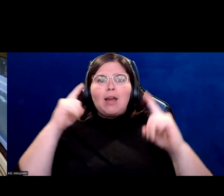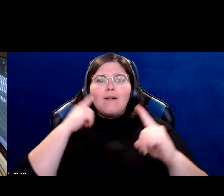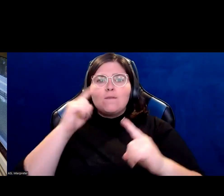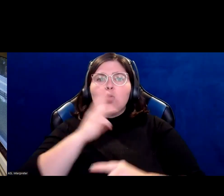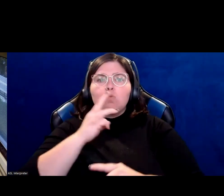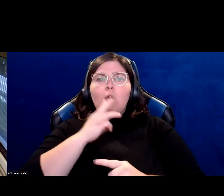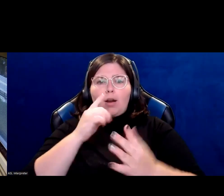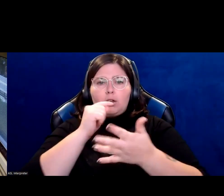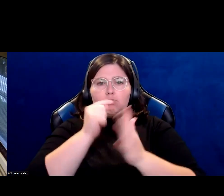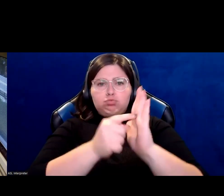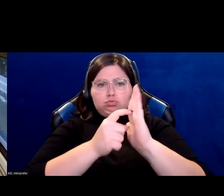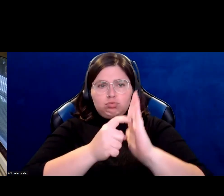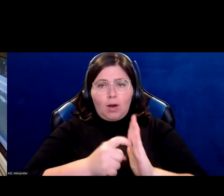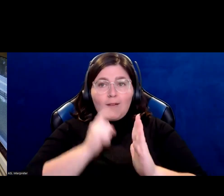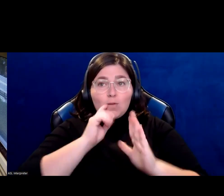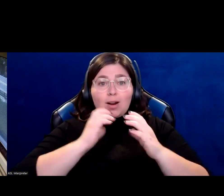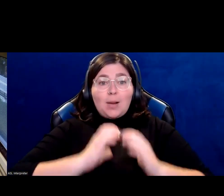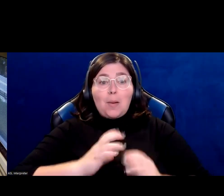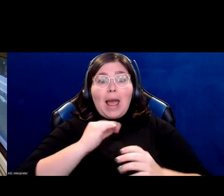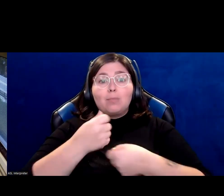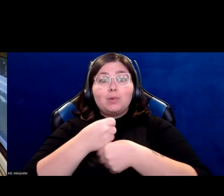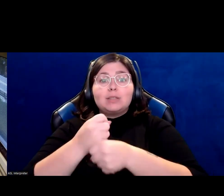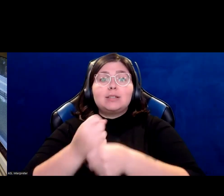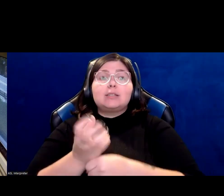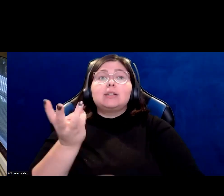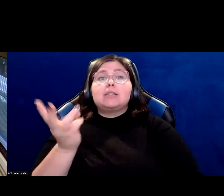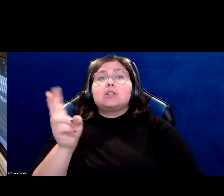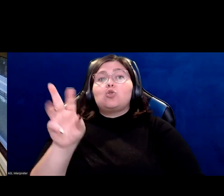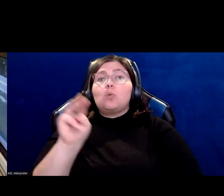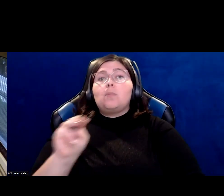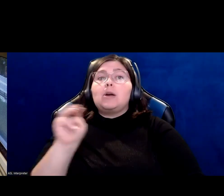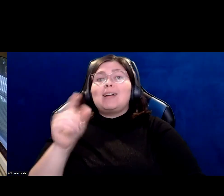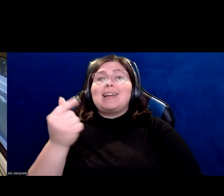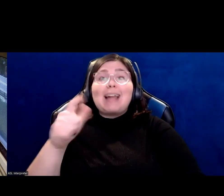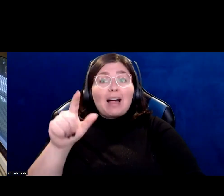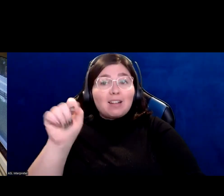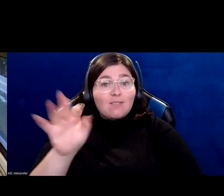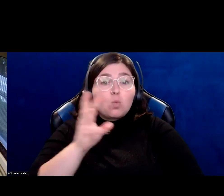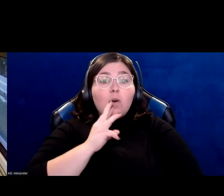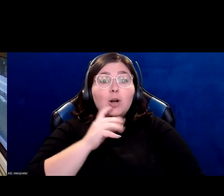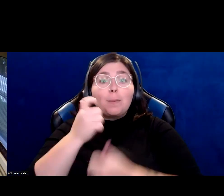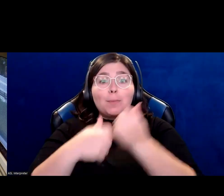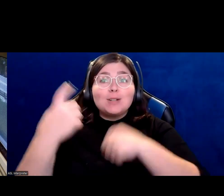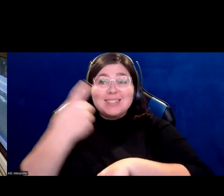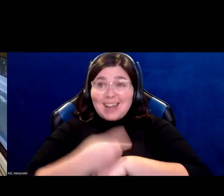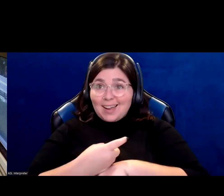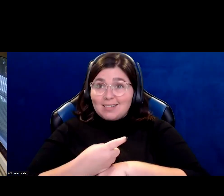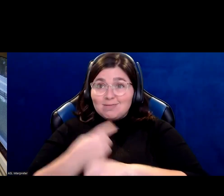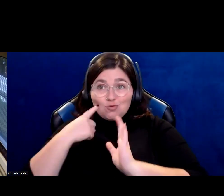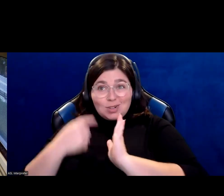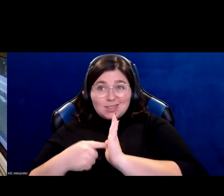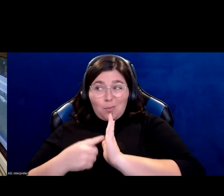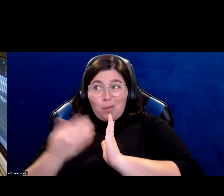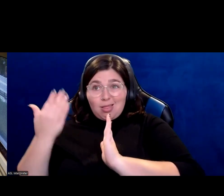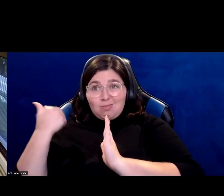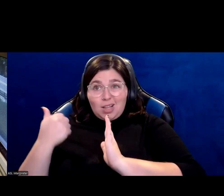while producing on average of 62 million gallons of water per day last month in September. Concludes my report. As I always end, if you have